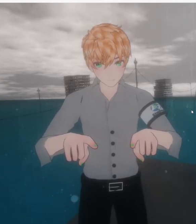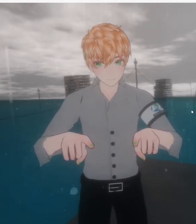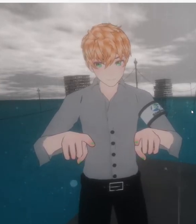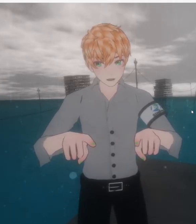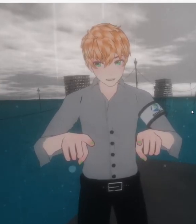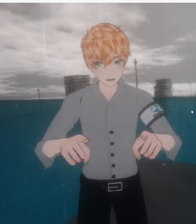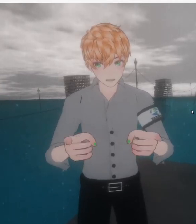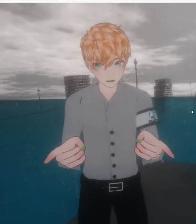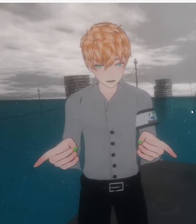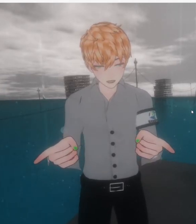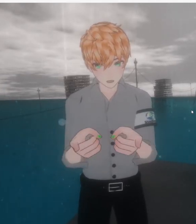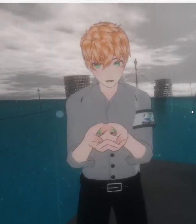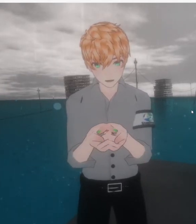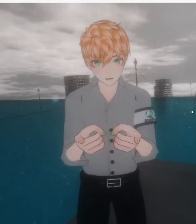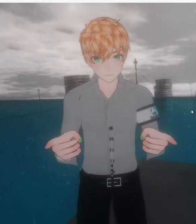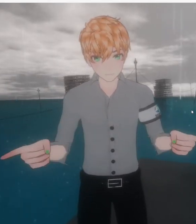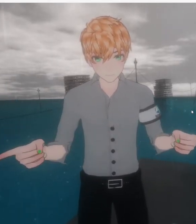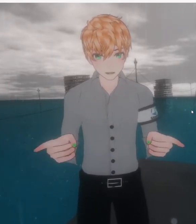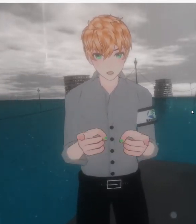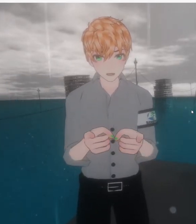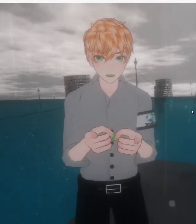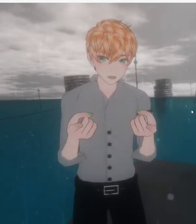runs into that same problem. So it comes